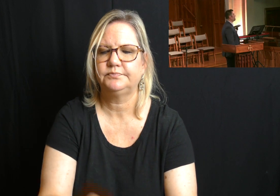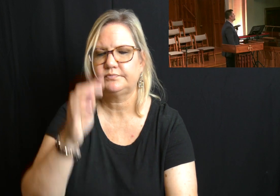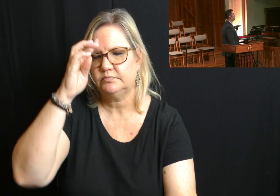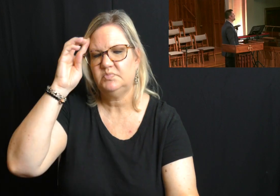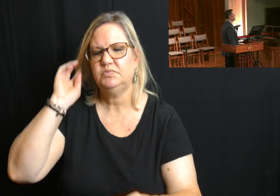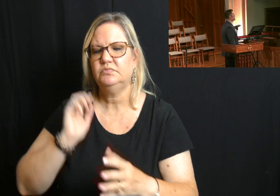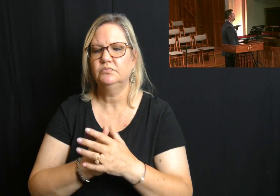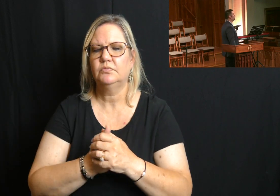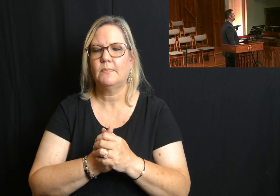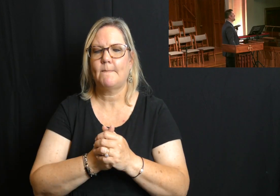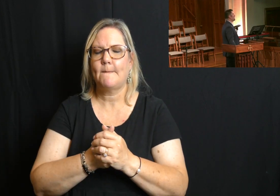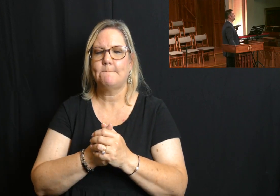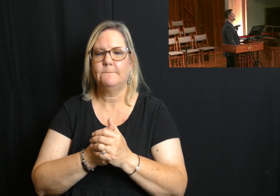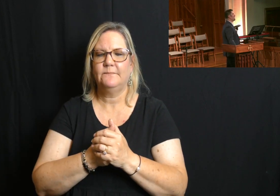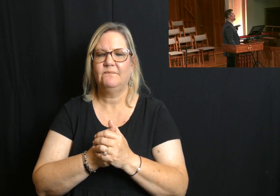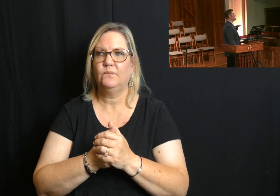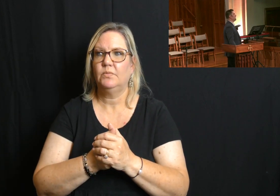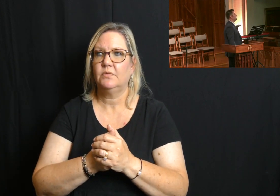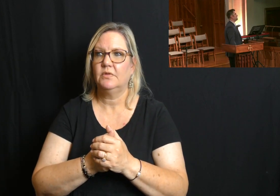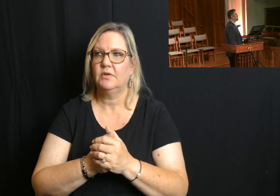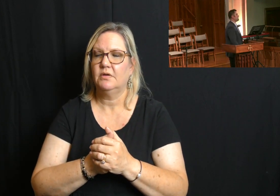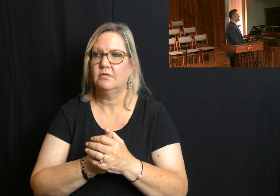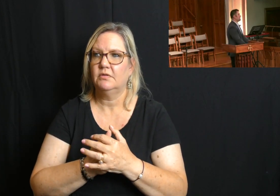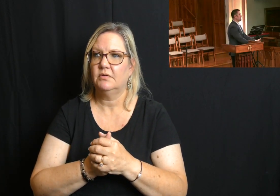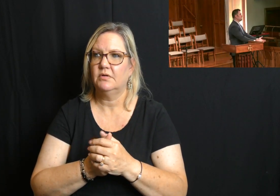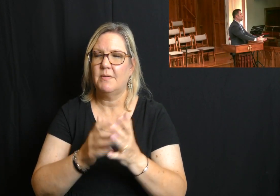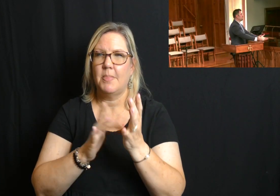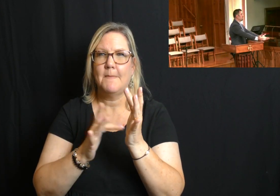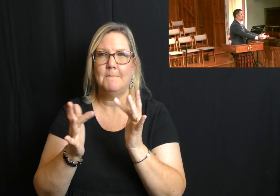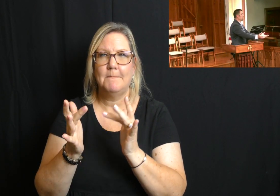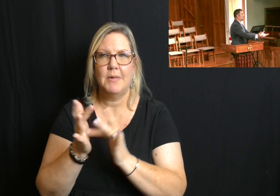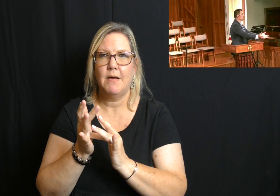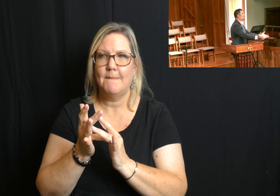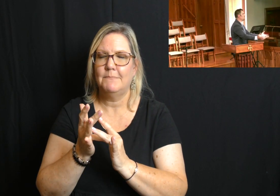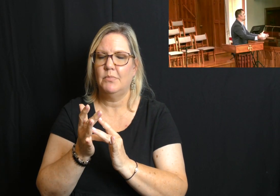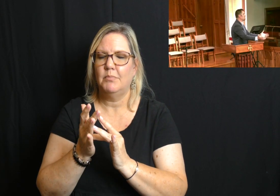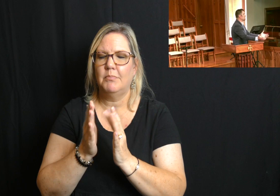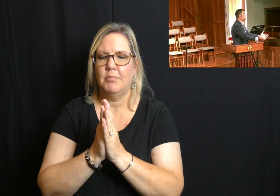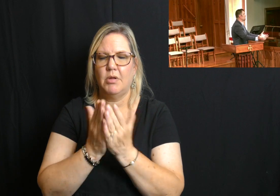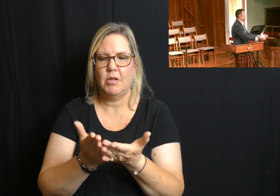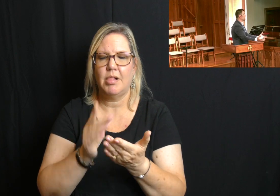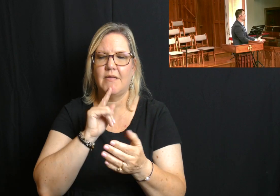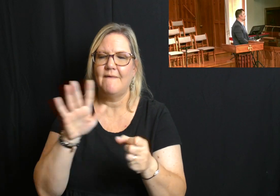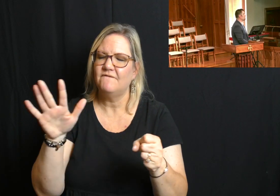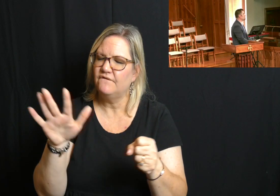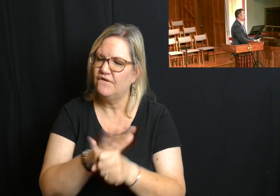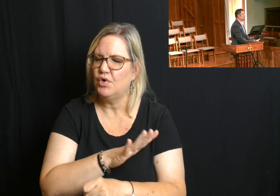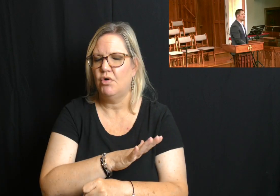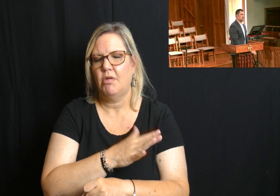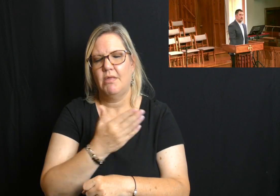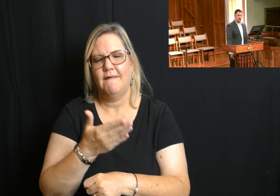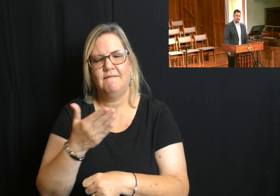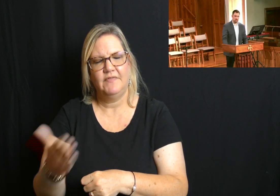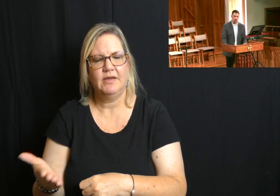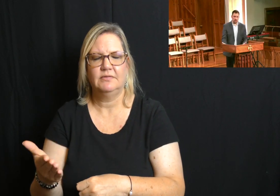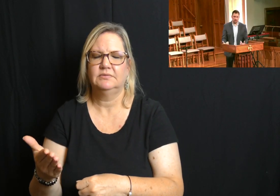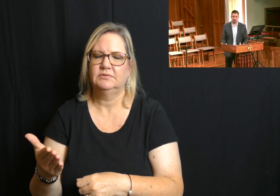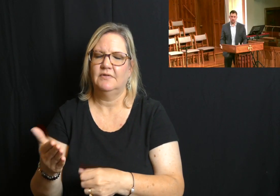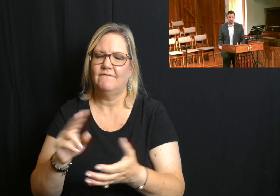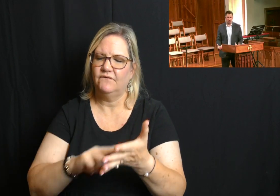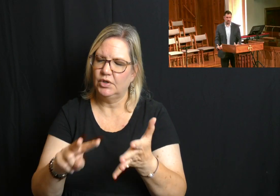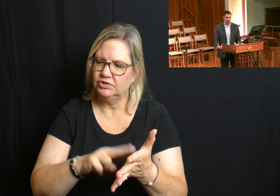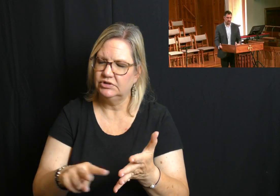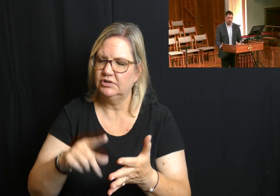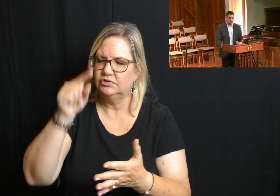The Bible's filled with times that God is saying, "Listen, trust in me. Trust." And He's calling